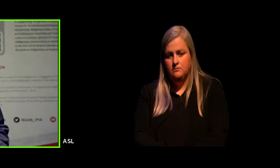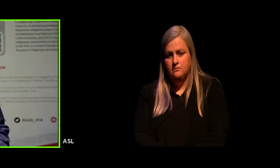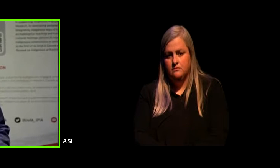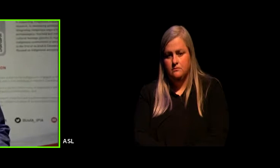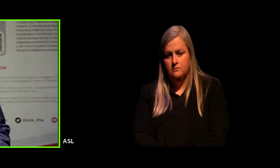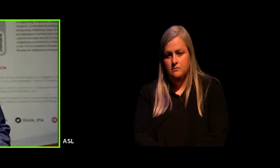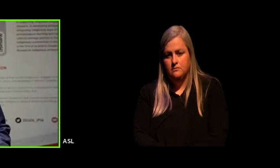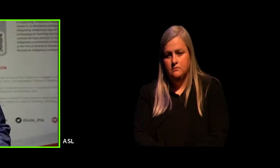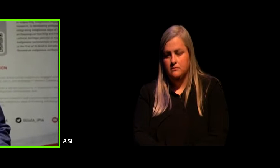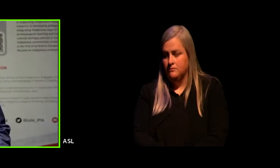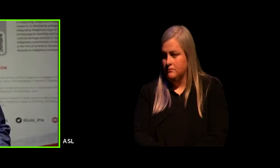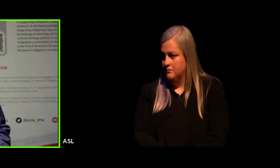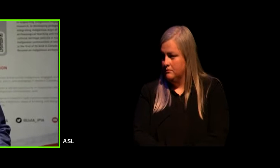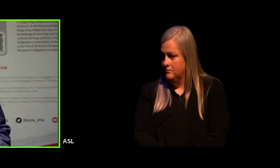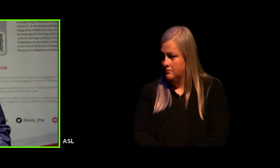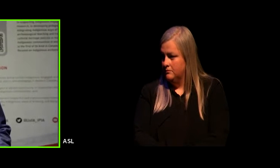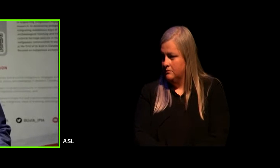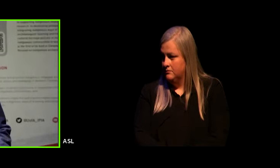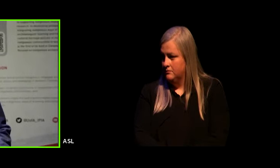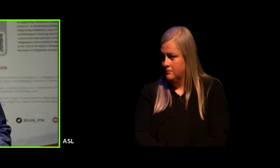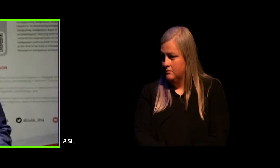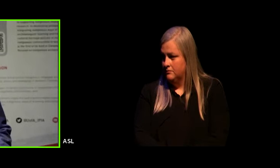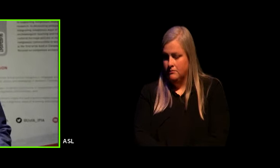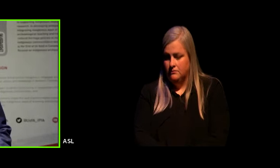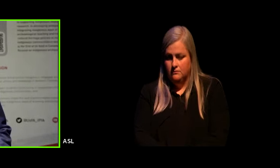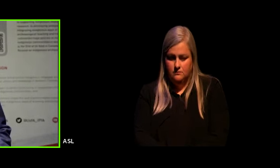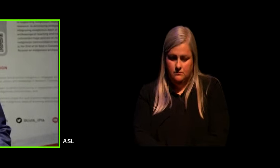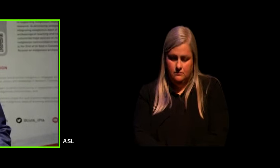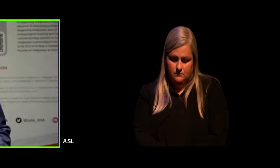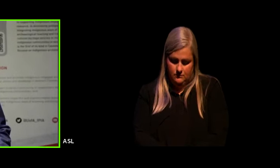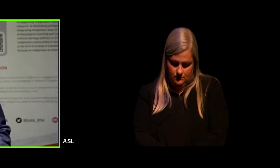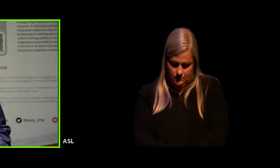Kisha Supernant. Métis wistamina.